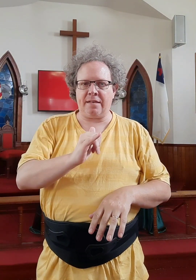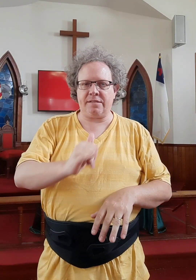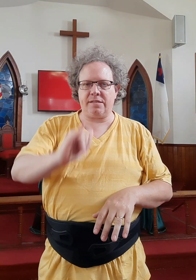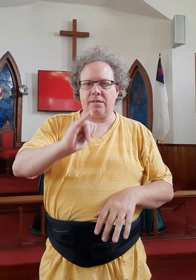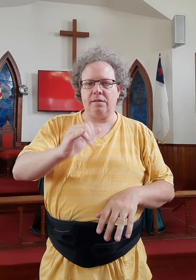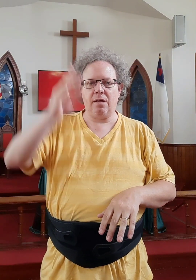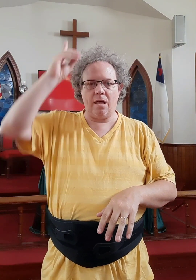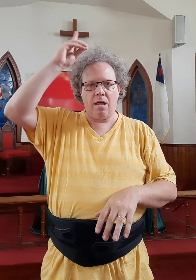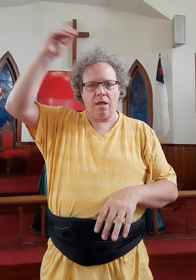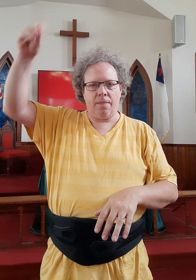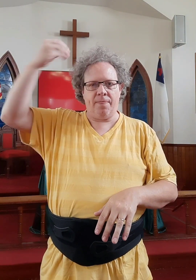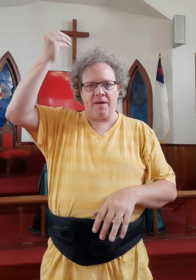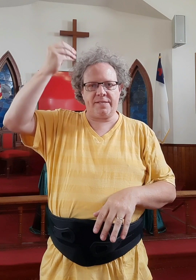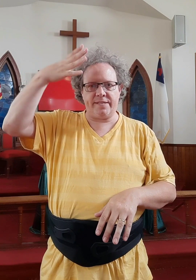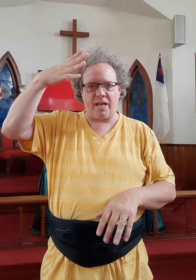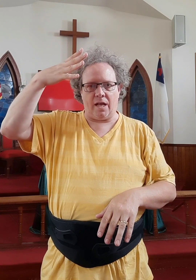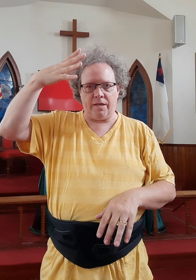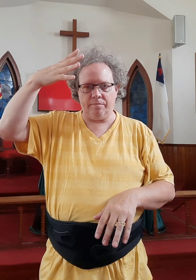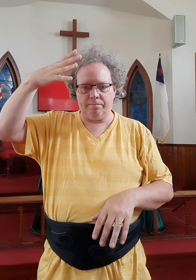as the sun,